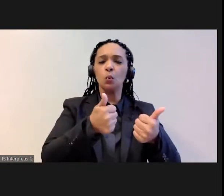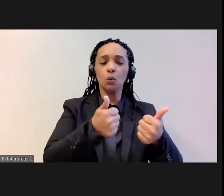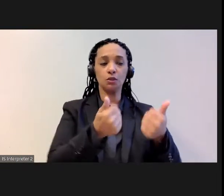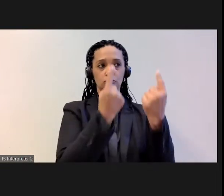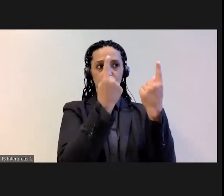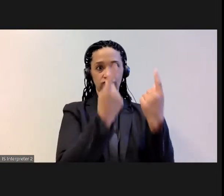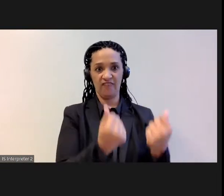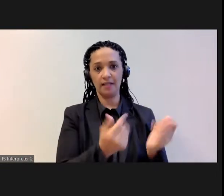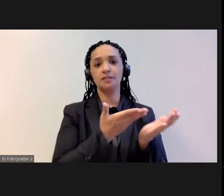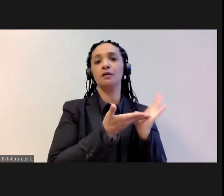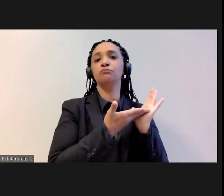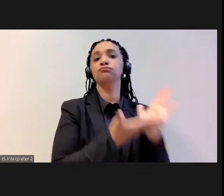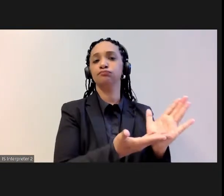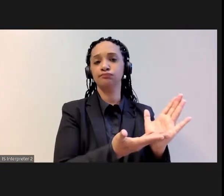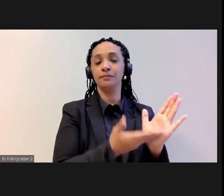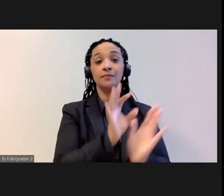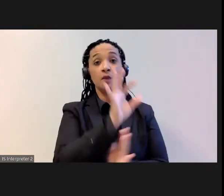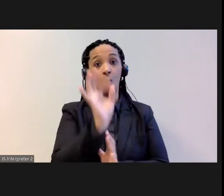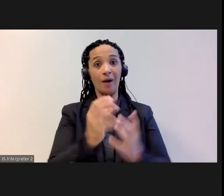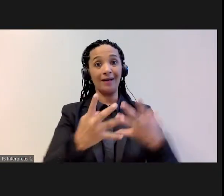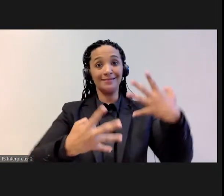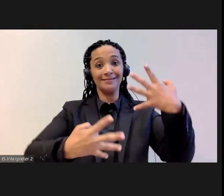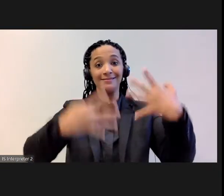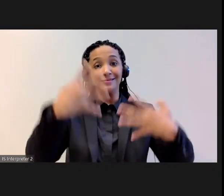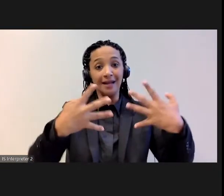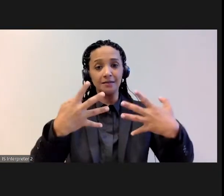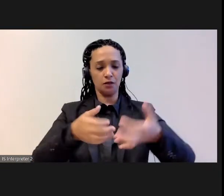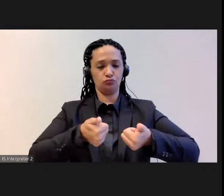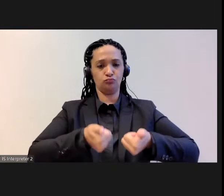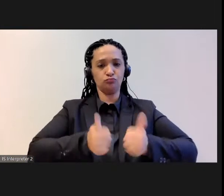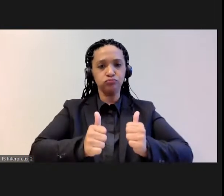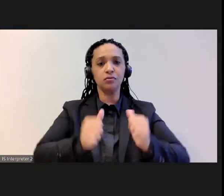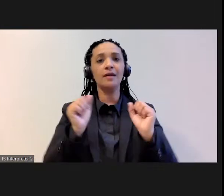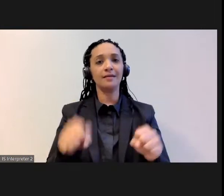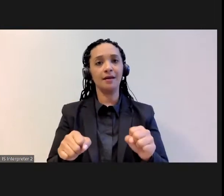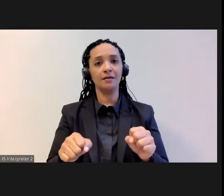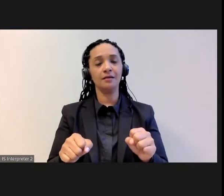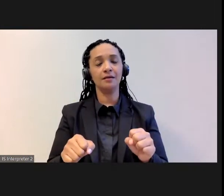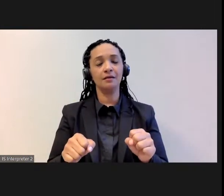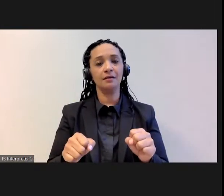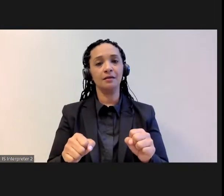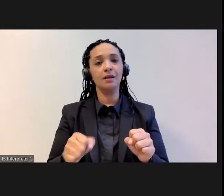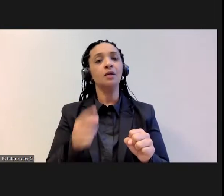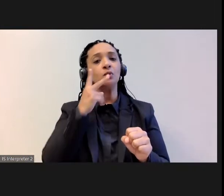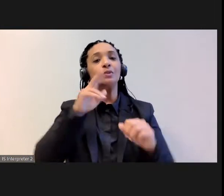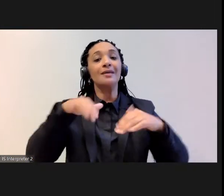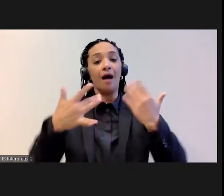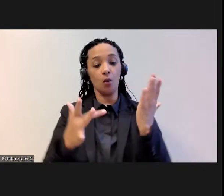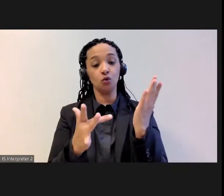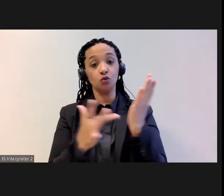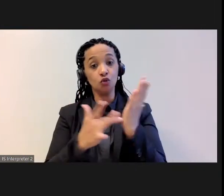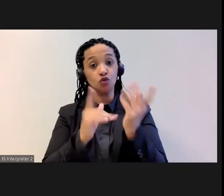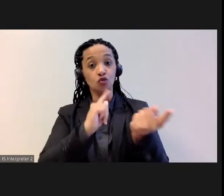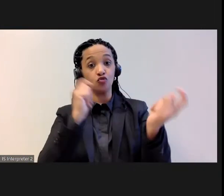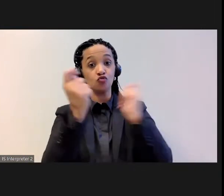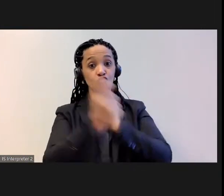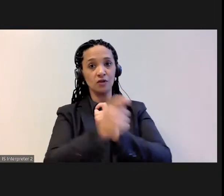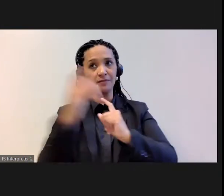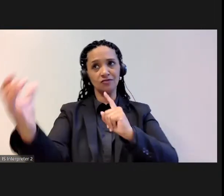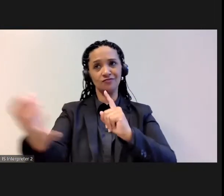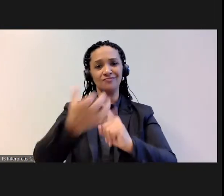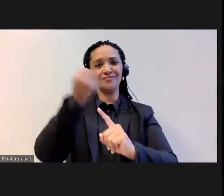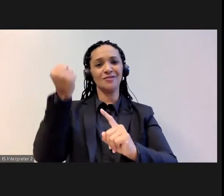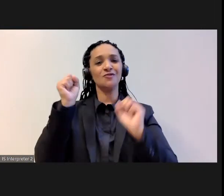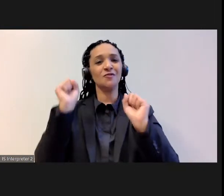to enable us to be able to address our data and statistics needs, but as well to be able to drive the digital transformation that we want to see happening